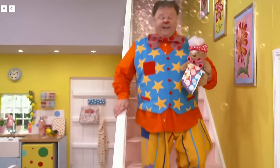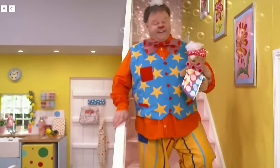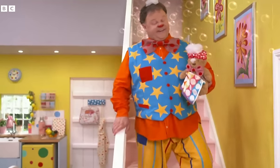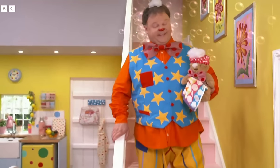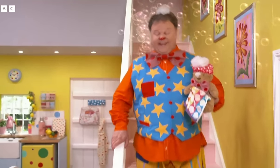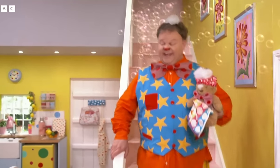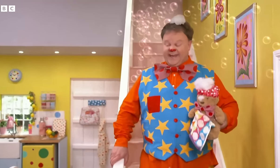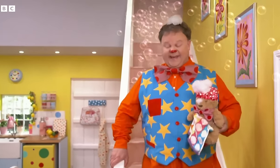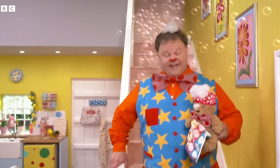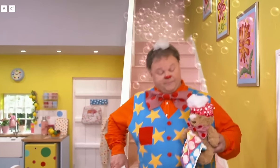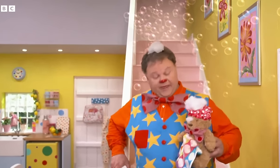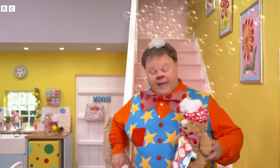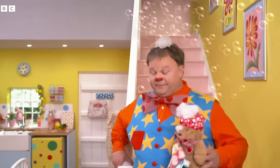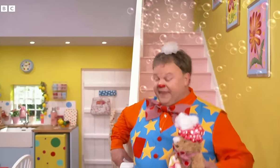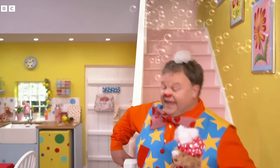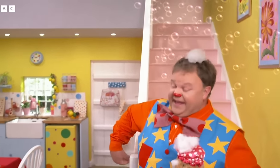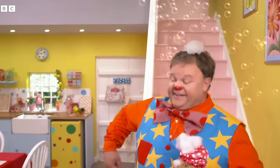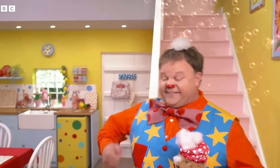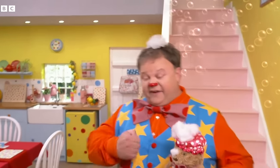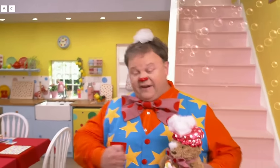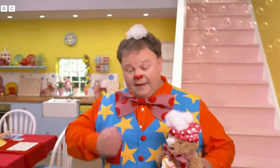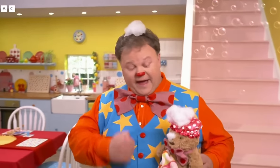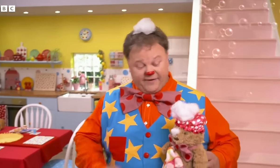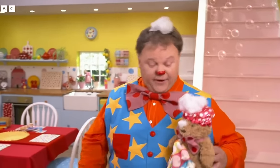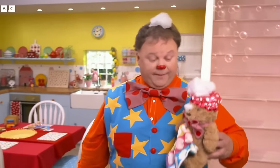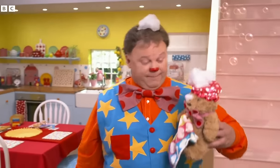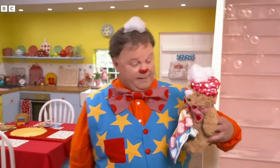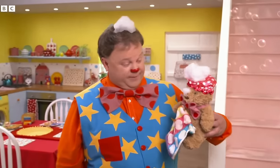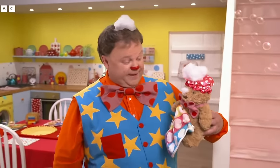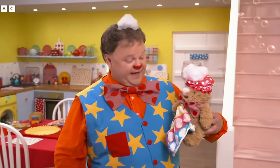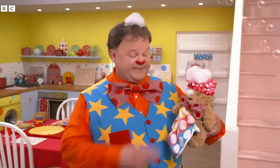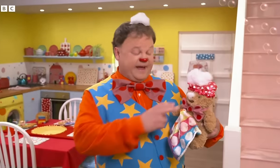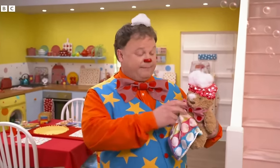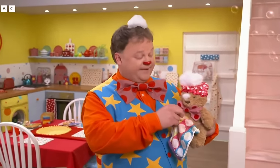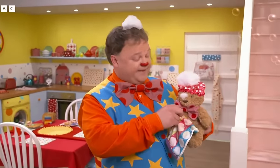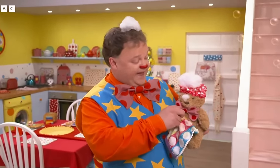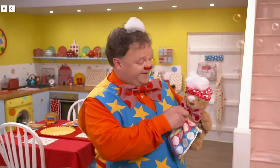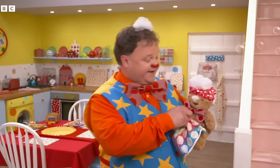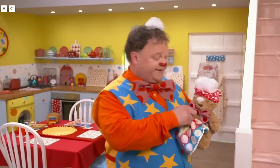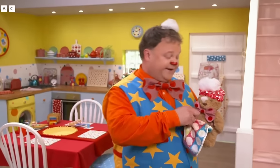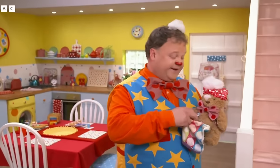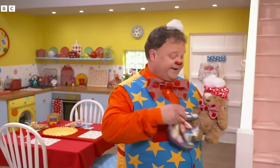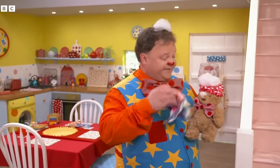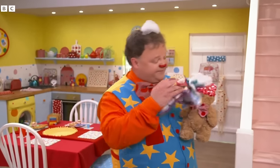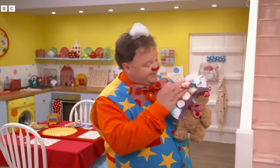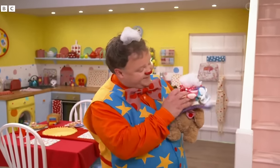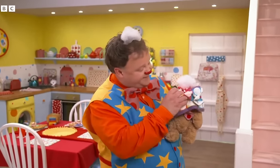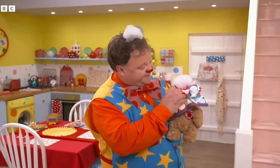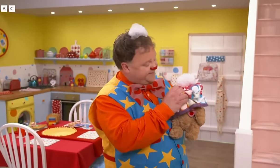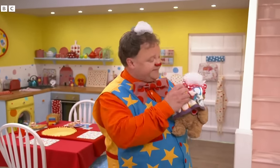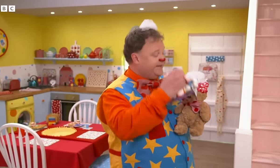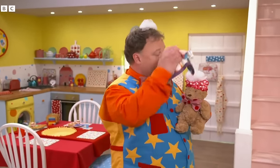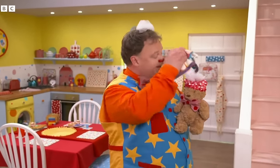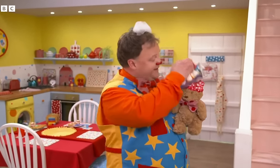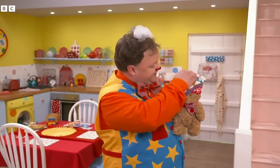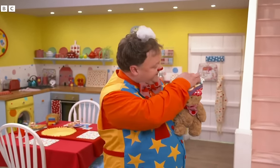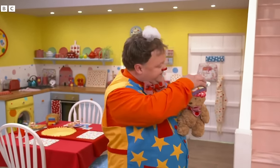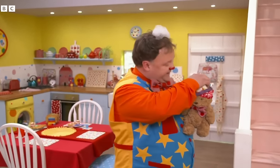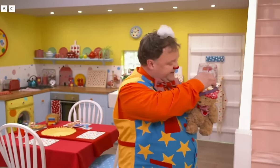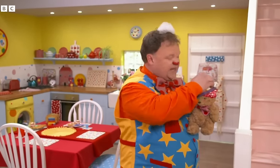Oh, dear. Sorry about your bubble bath, Tumble Ted. Look, Mr. Tumble, it